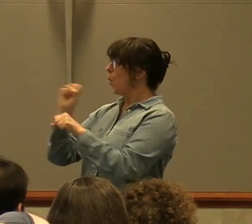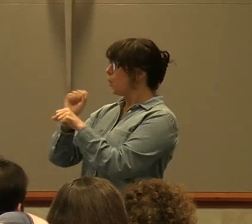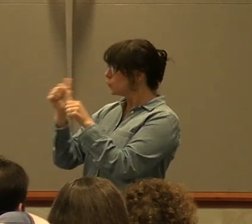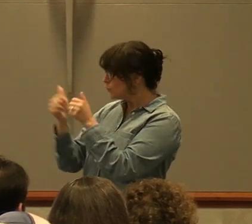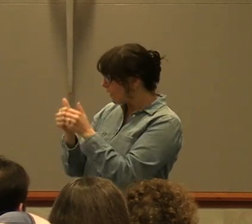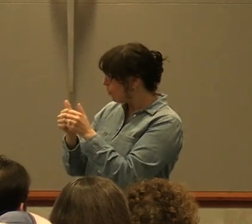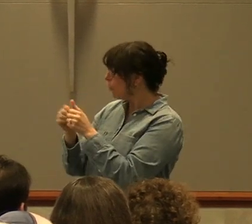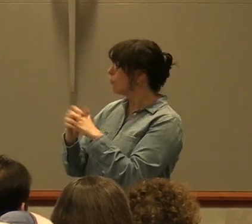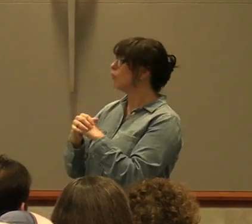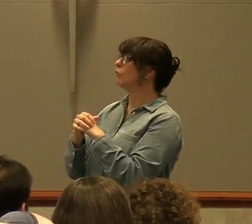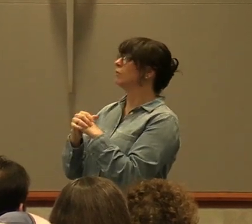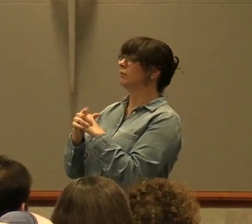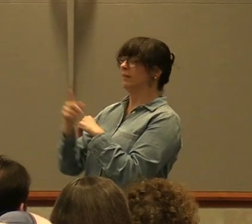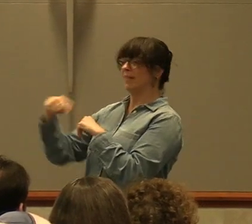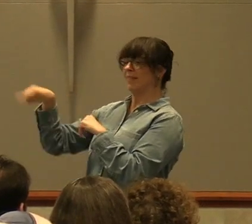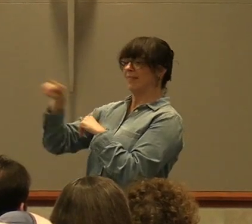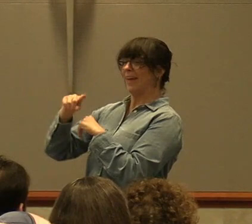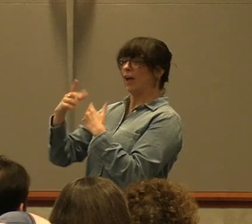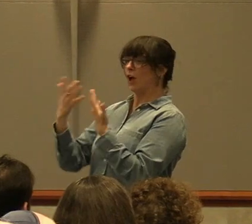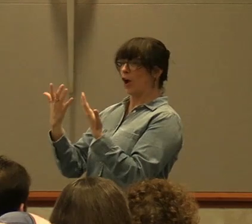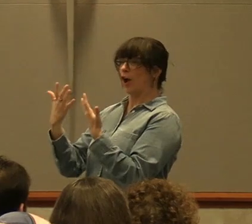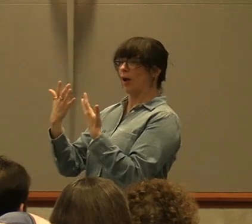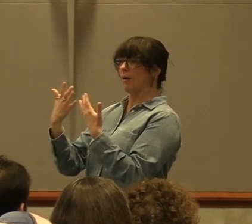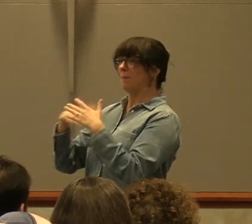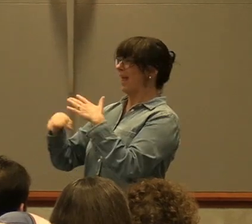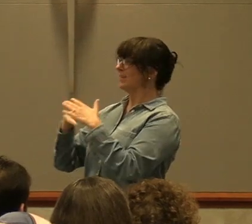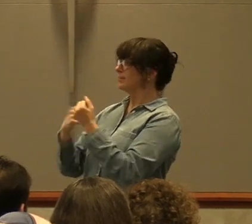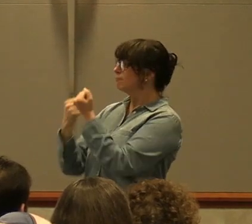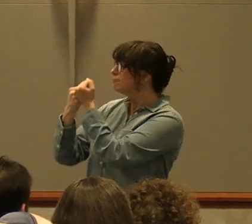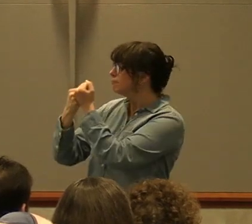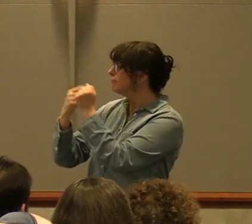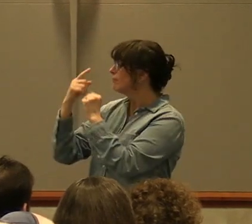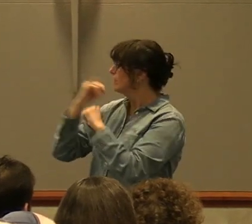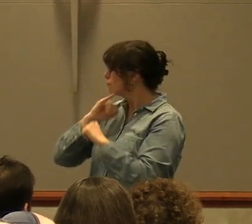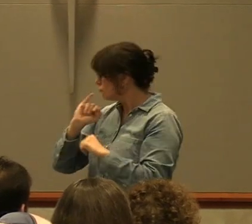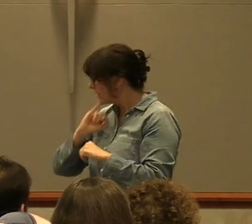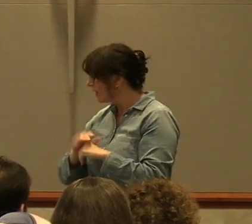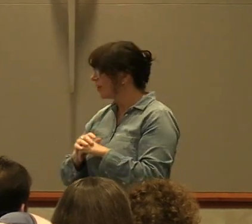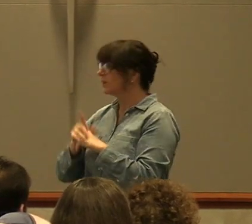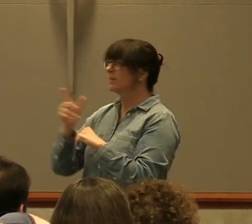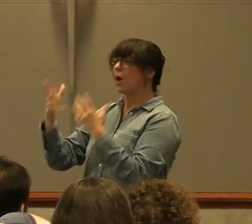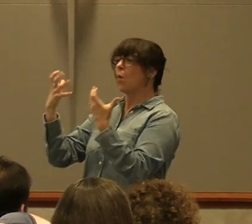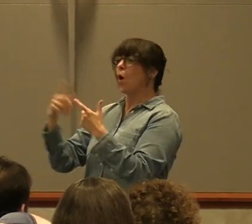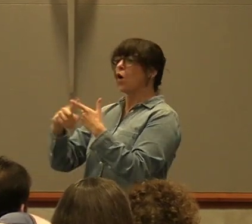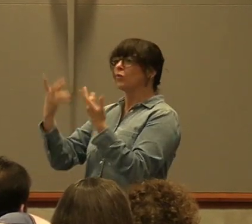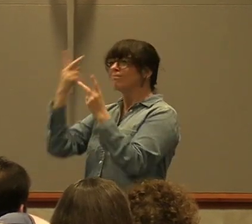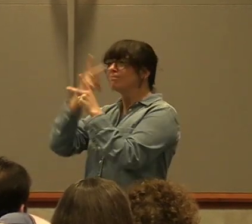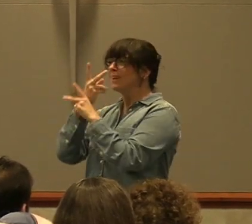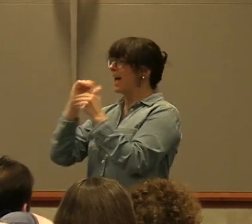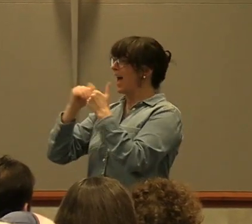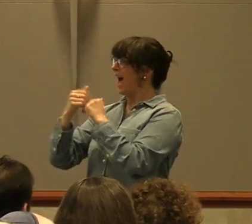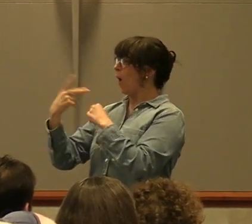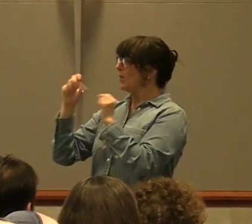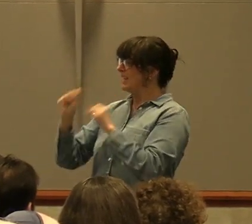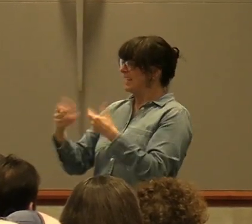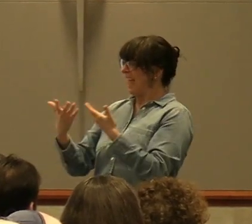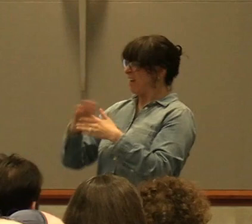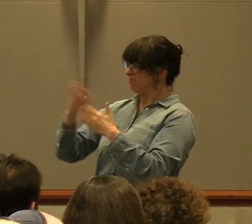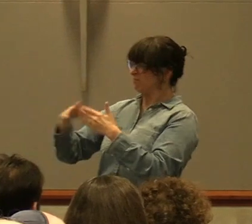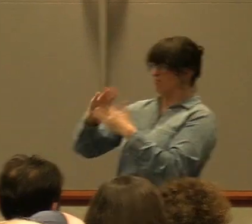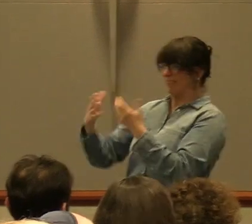together. They are basically pro-Israel, and they want to find ways in which we can get things